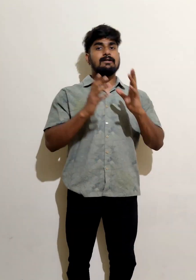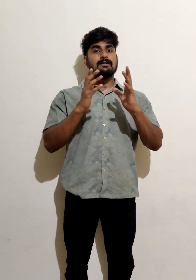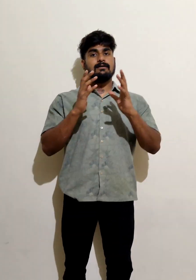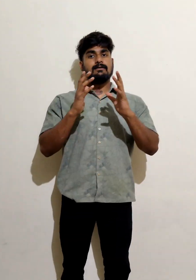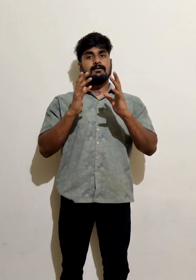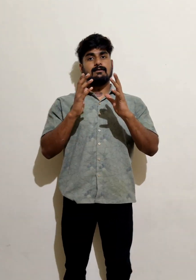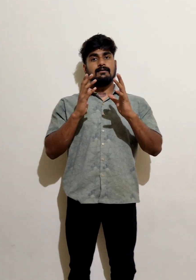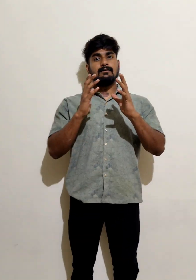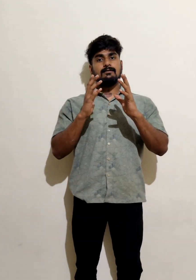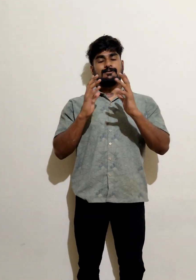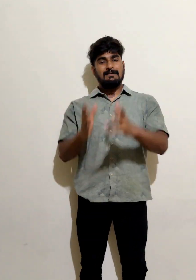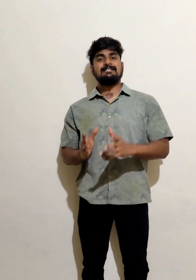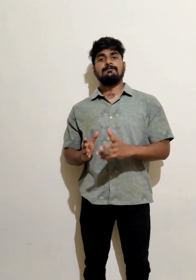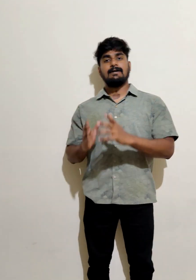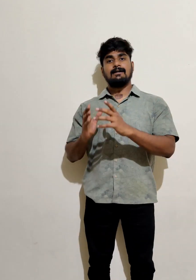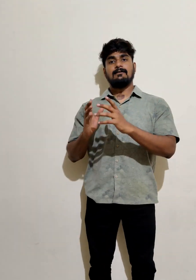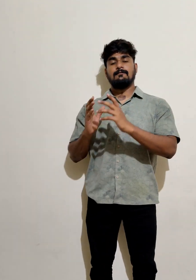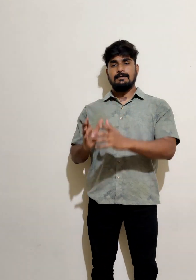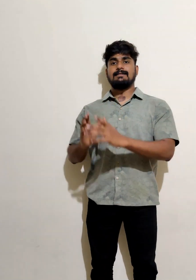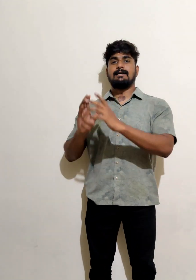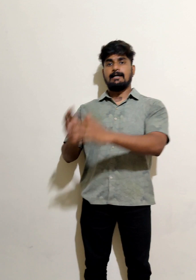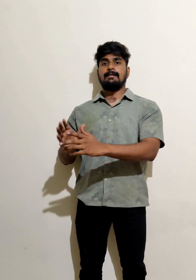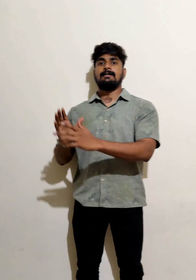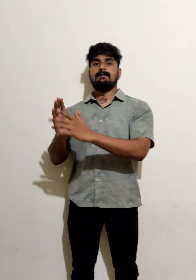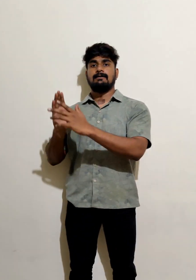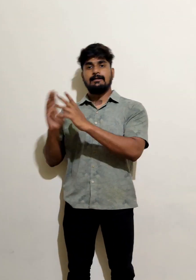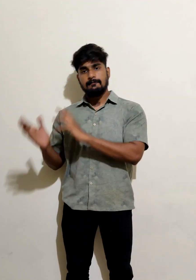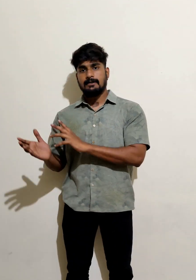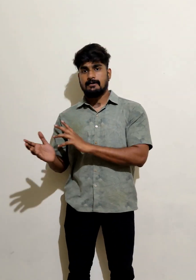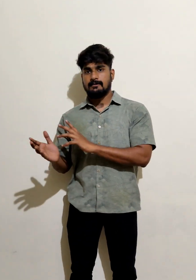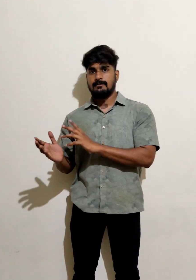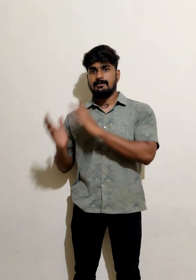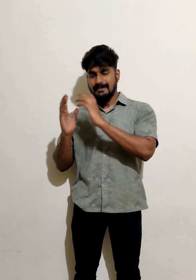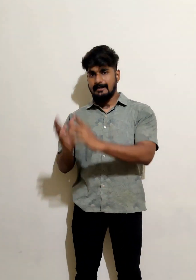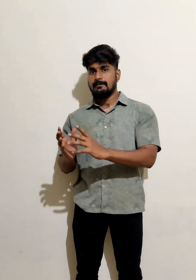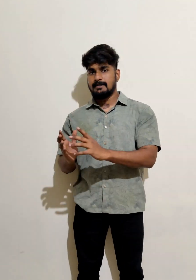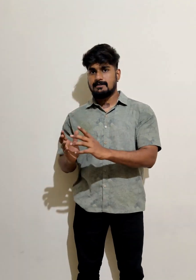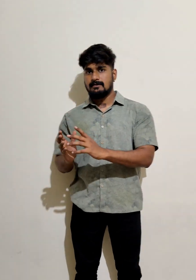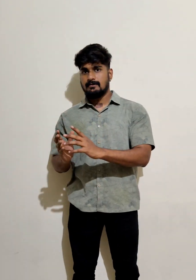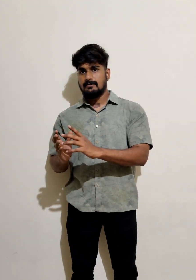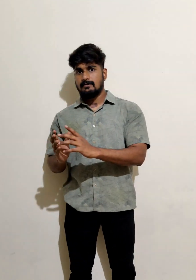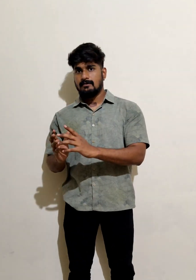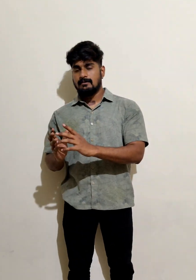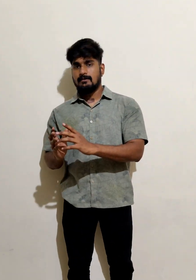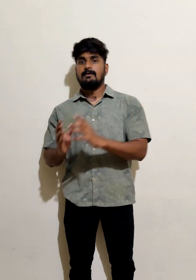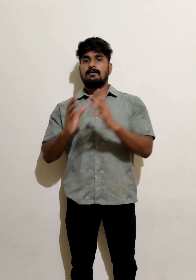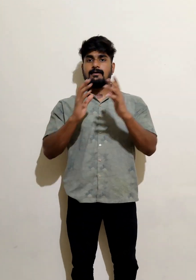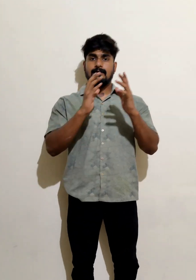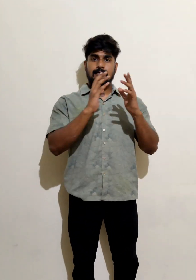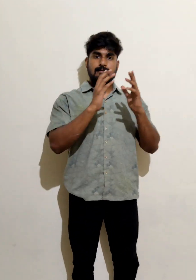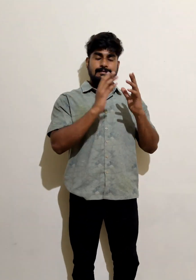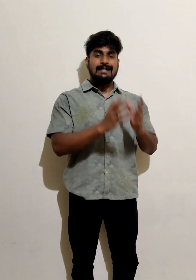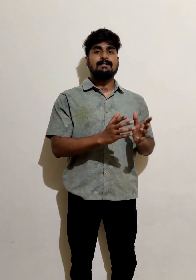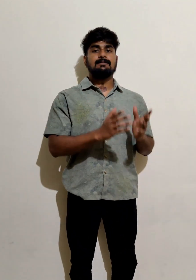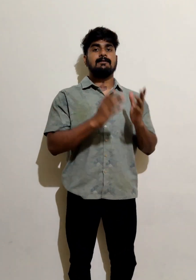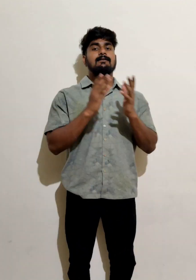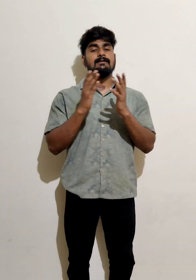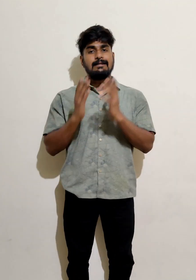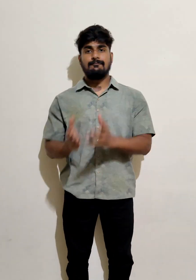not specified with any keyword, it means that is the